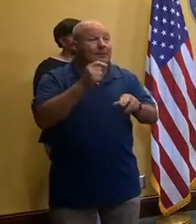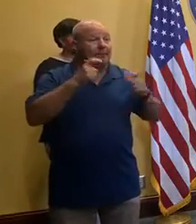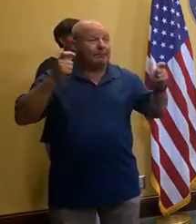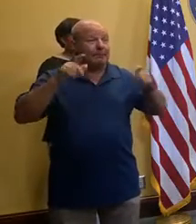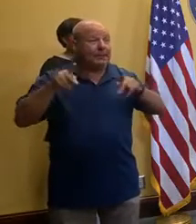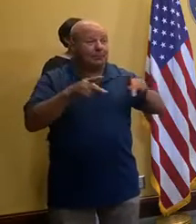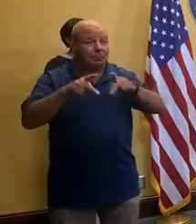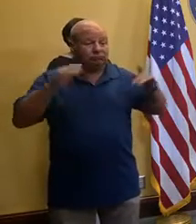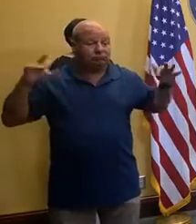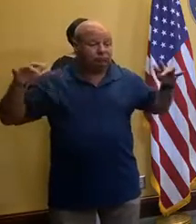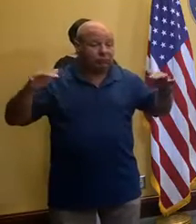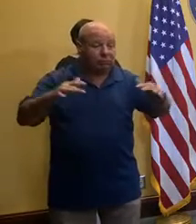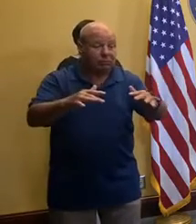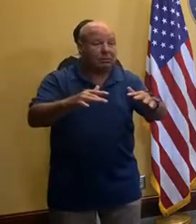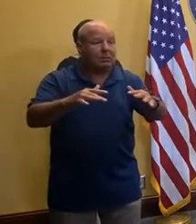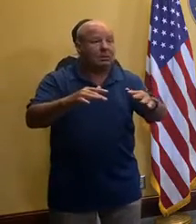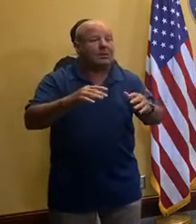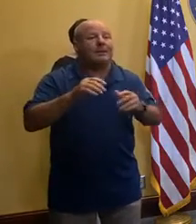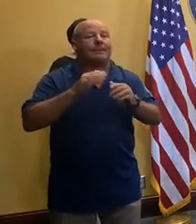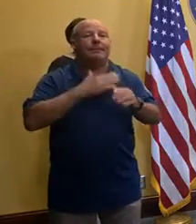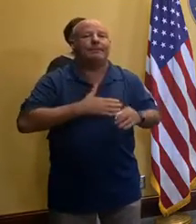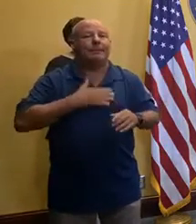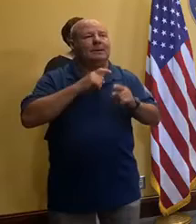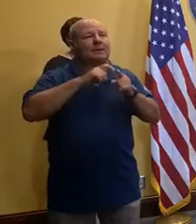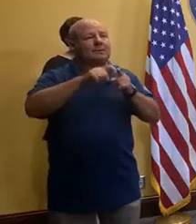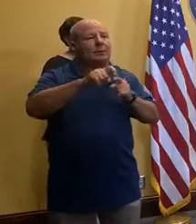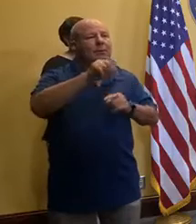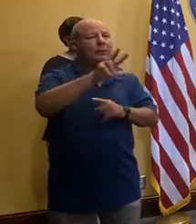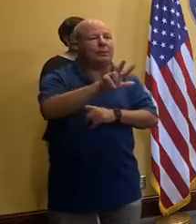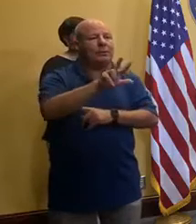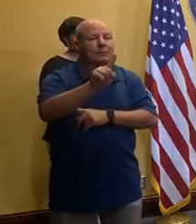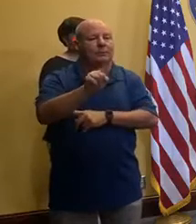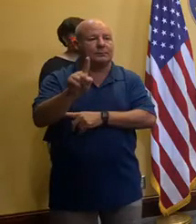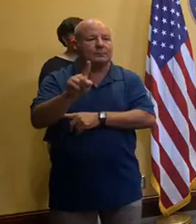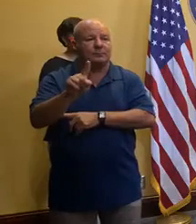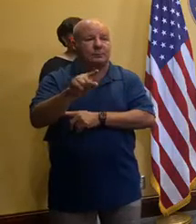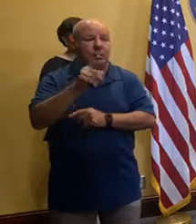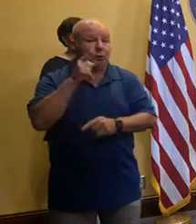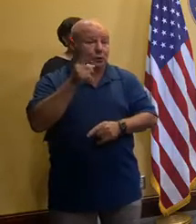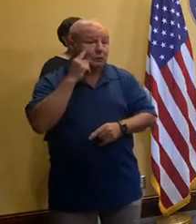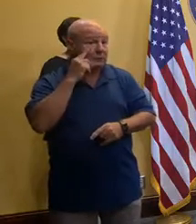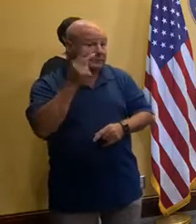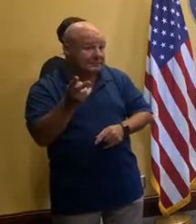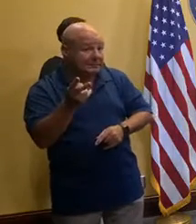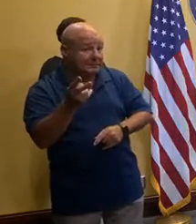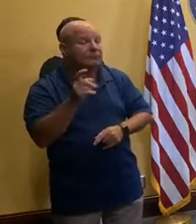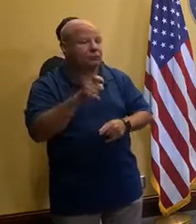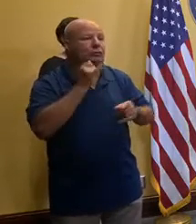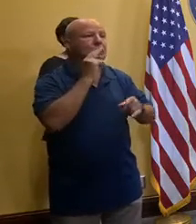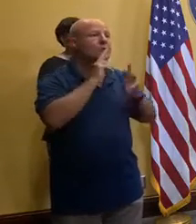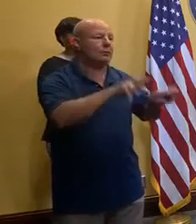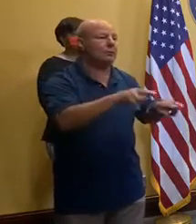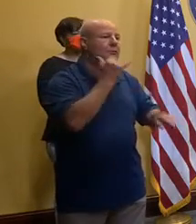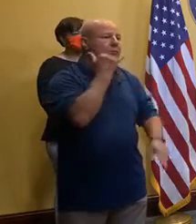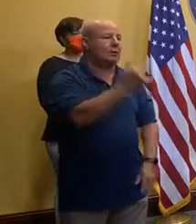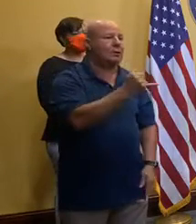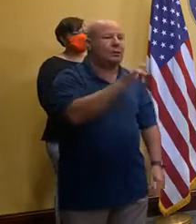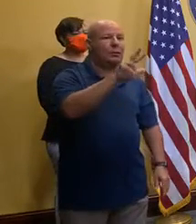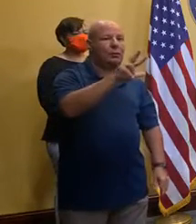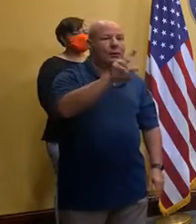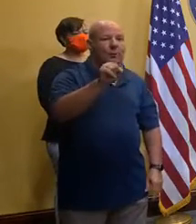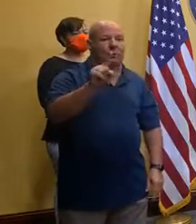please call 311. Any gathering reports should be reported through 311,